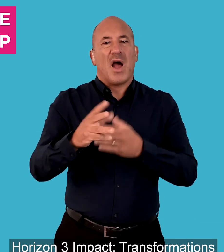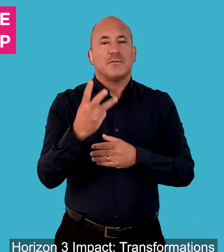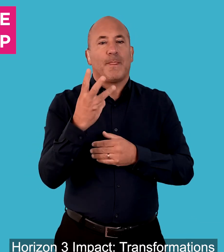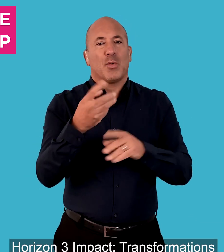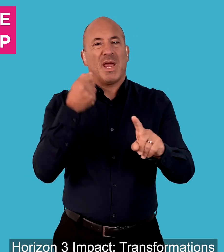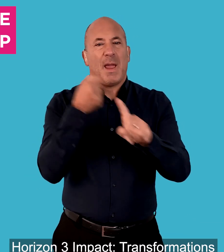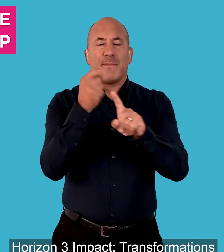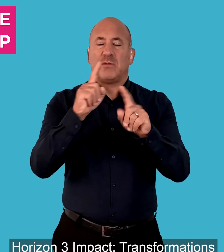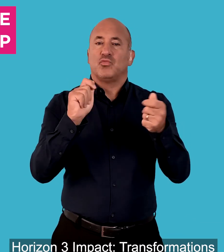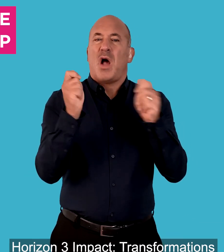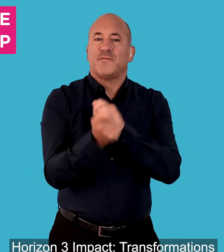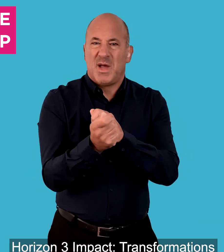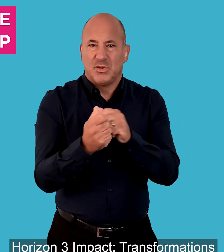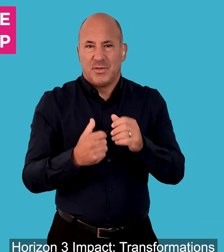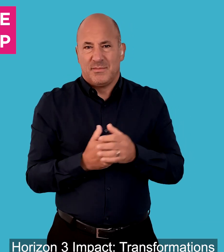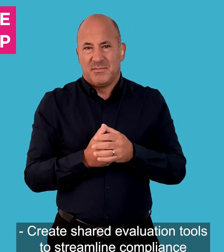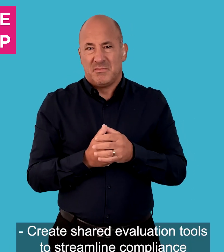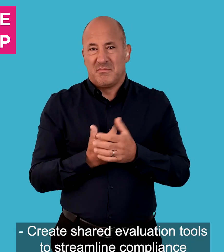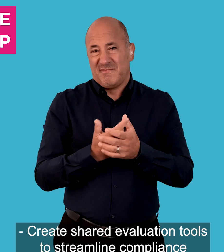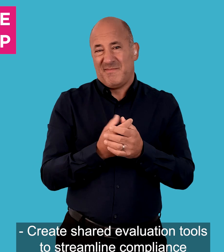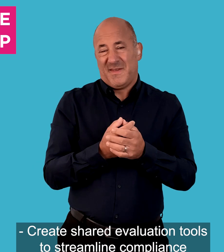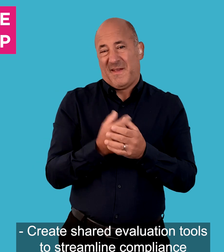Horizon 3 impact transformations.